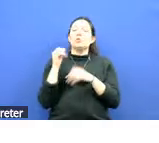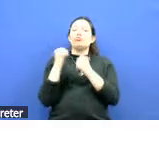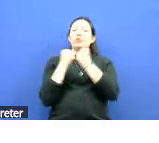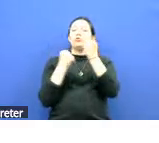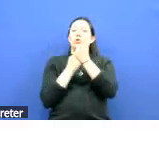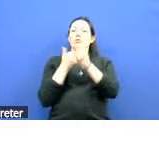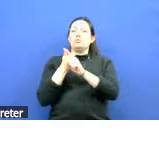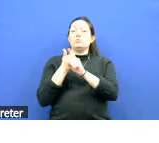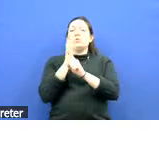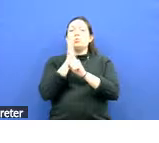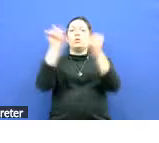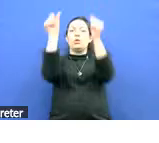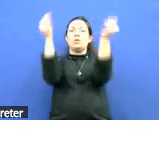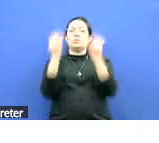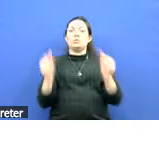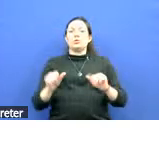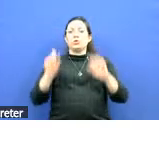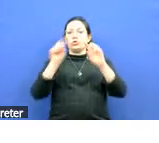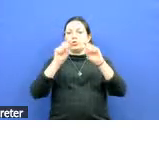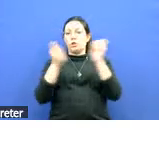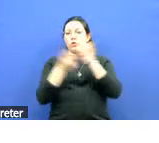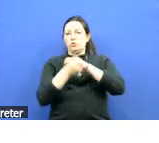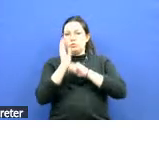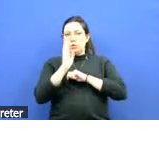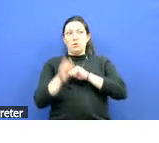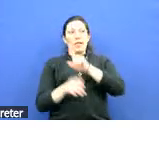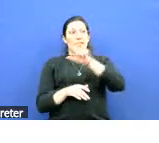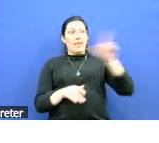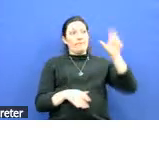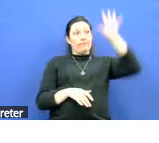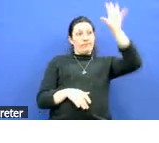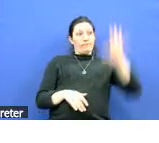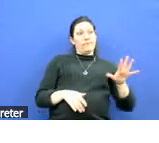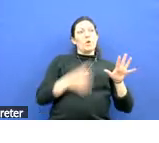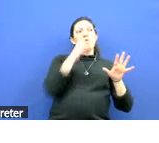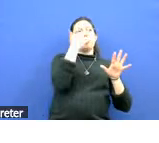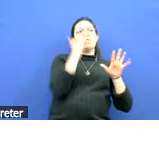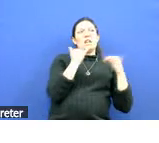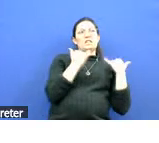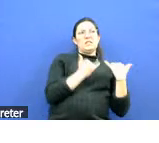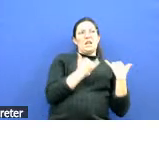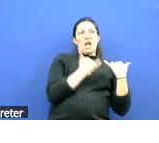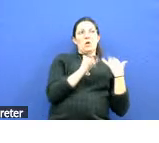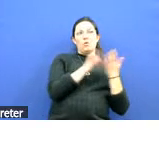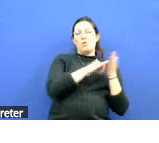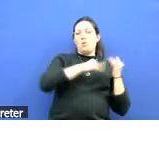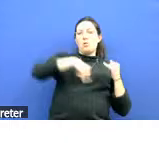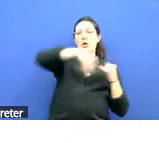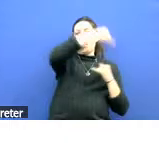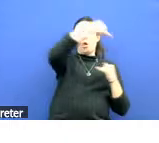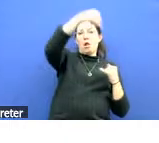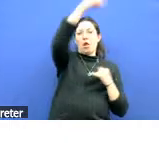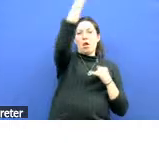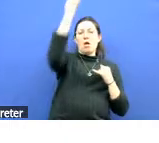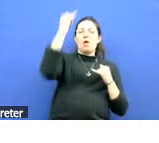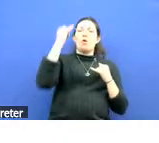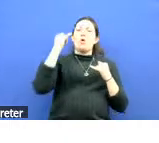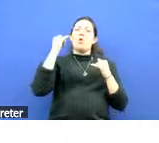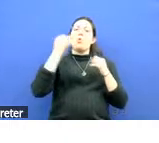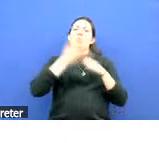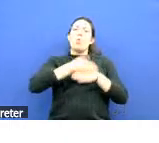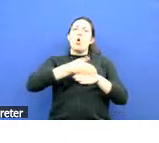structures. On the left-hand side is what you're seeing in town now, mostly on these lines is the wooden